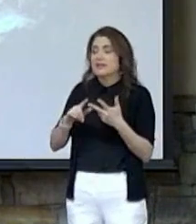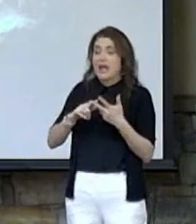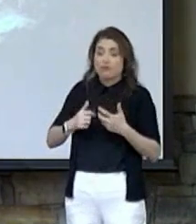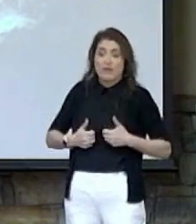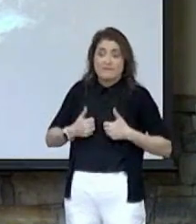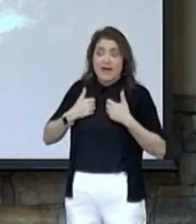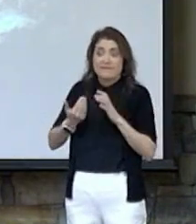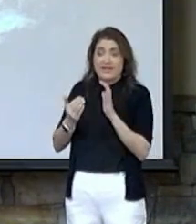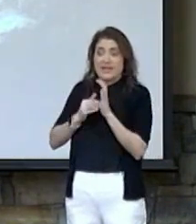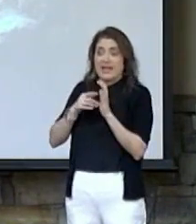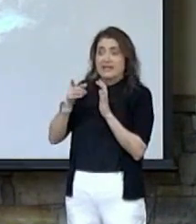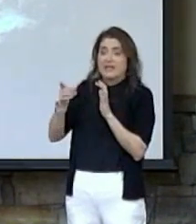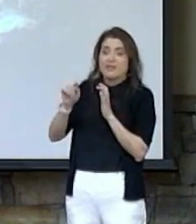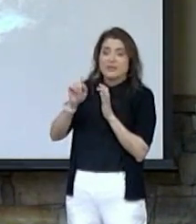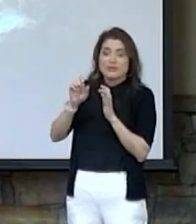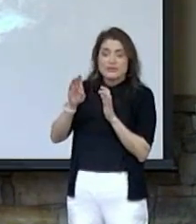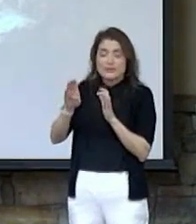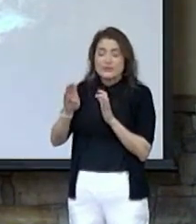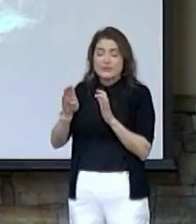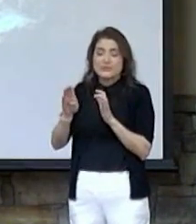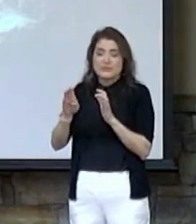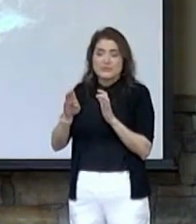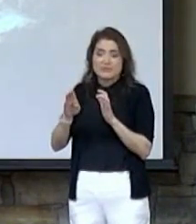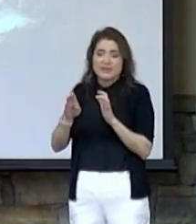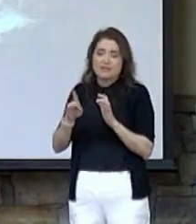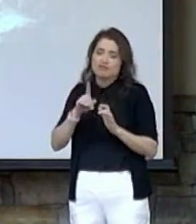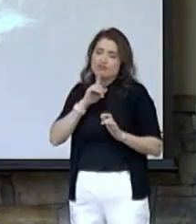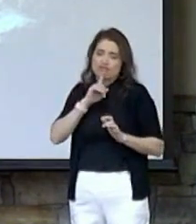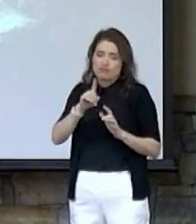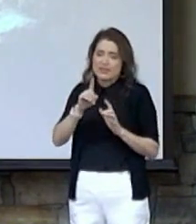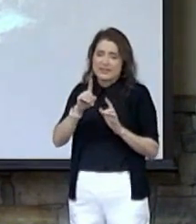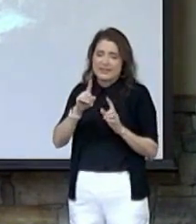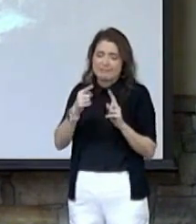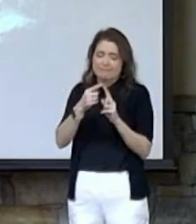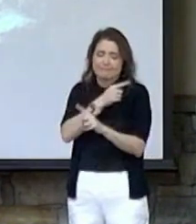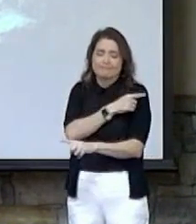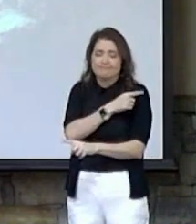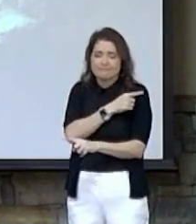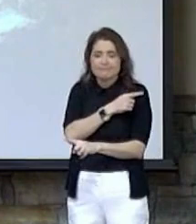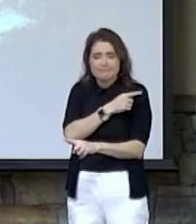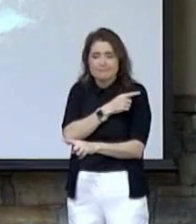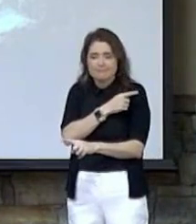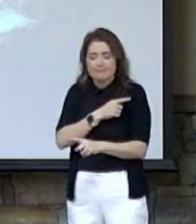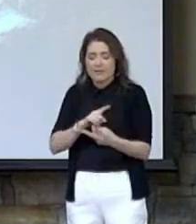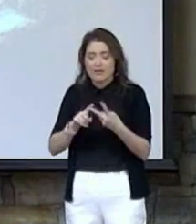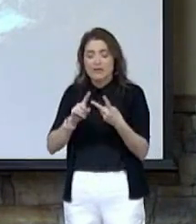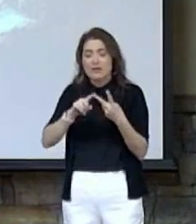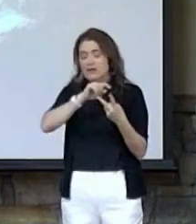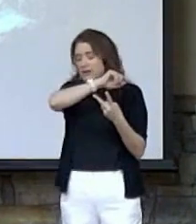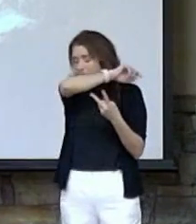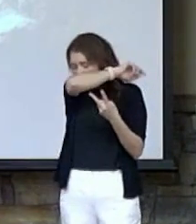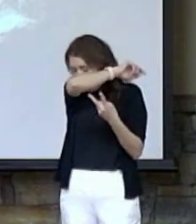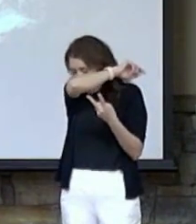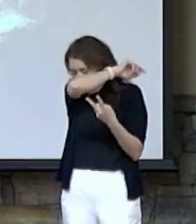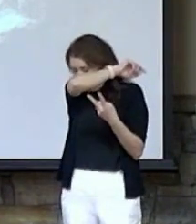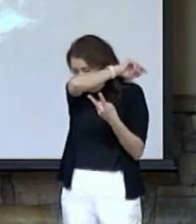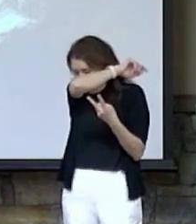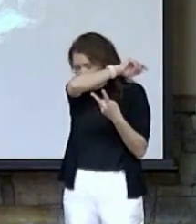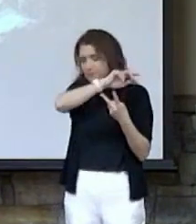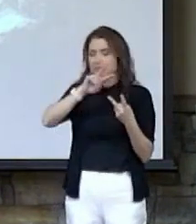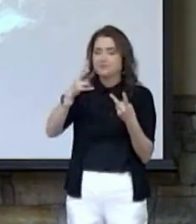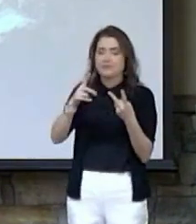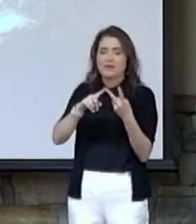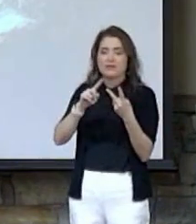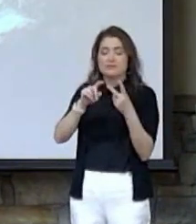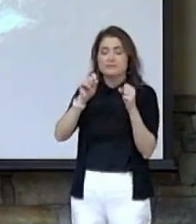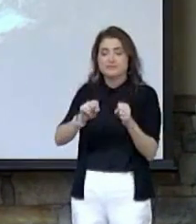able to live beyond that, is incredibly far-fetched. Second possibility, maybe the